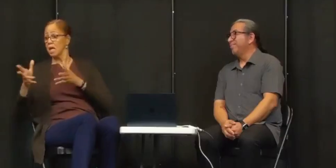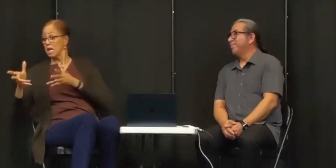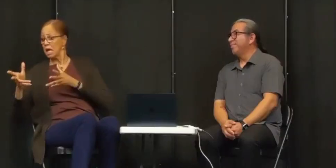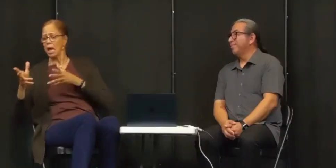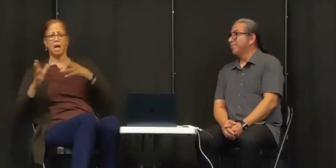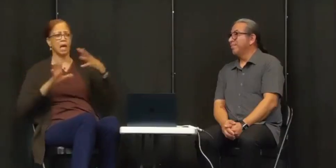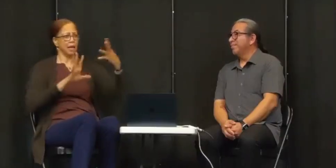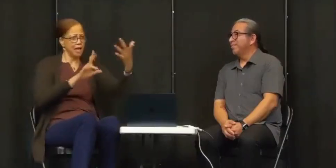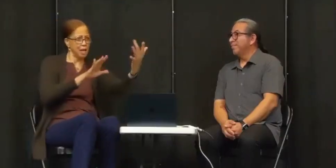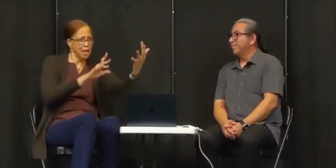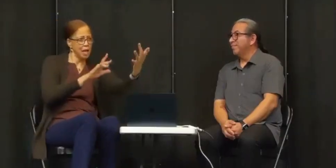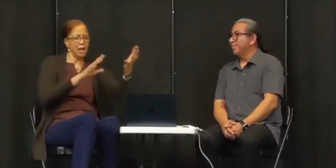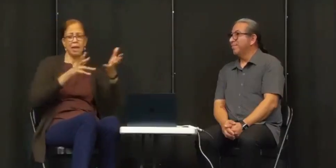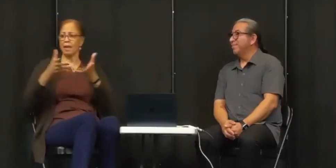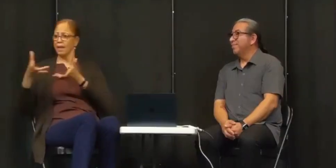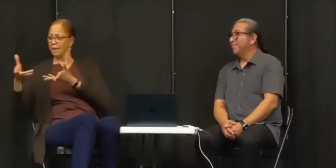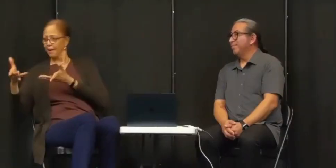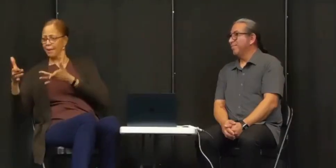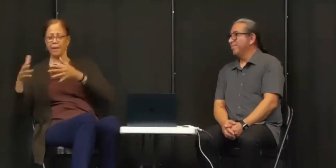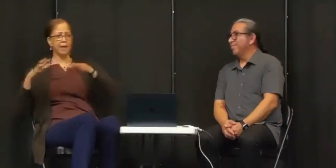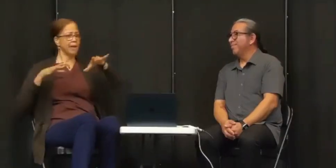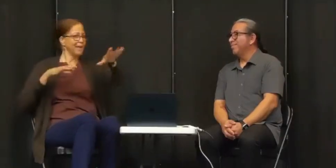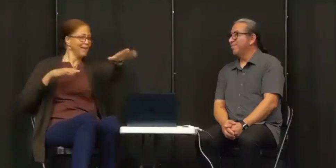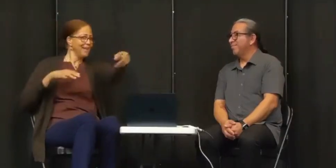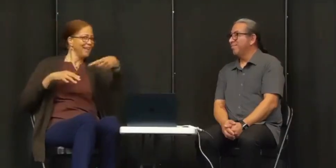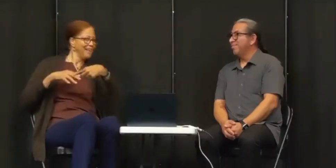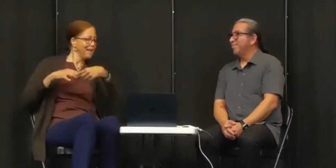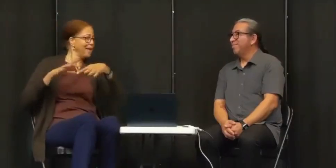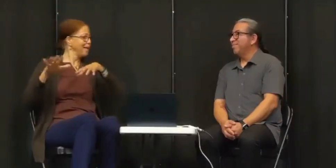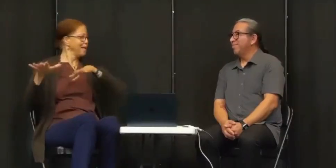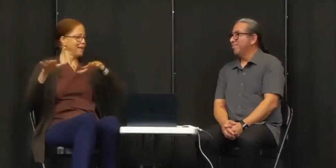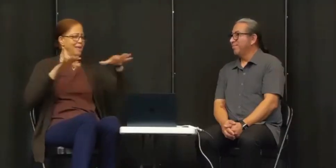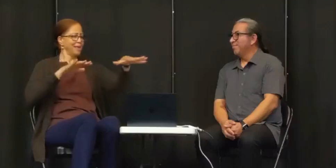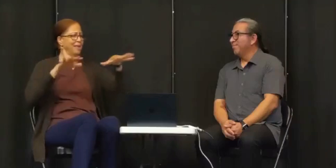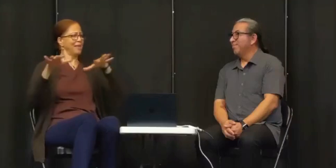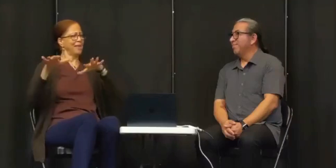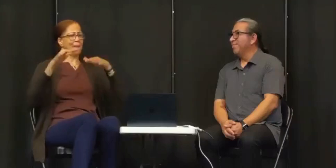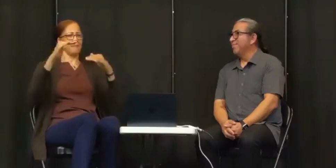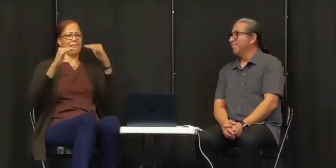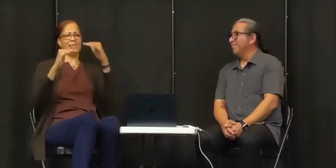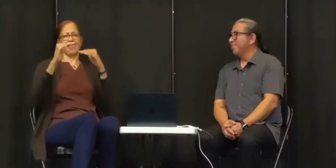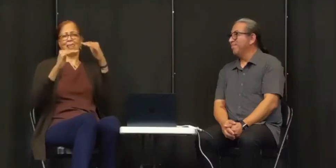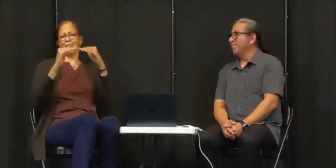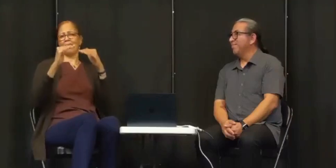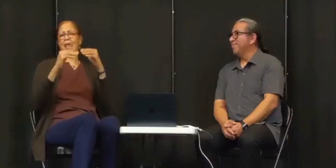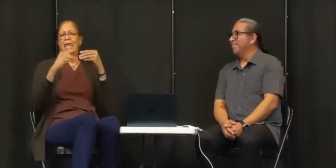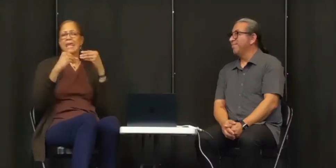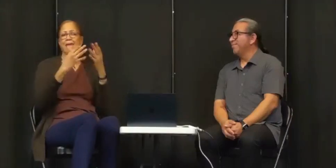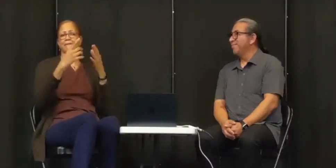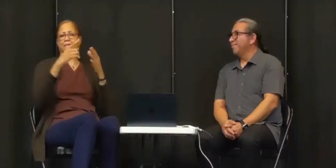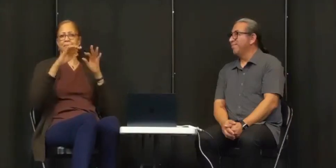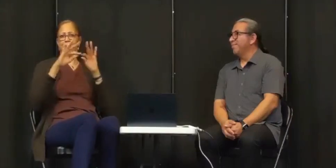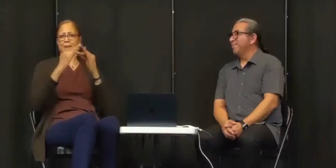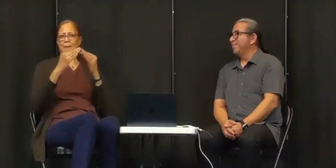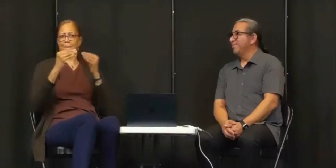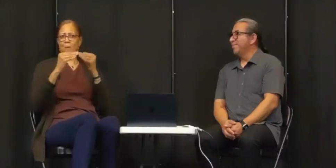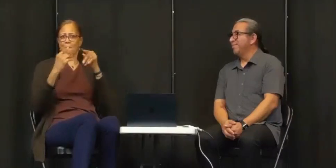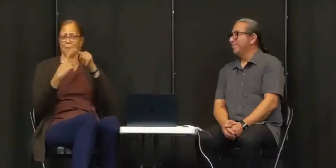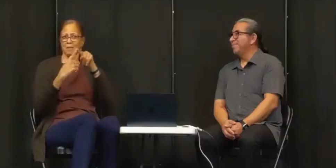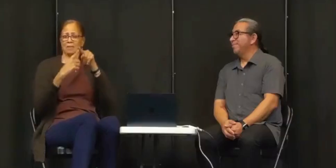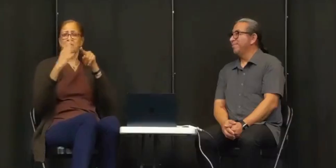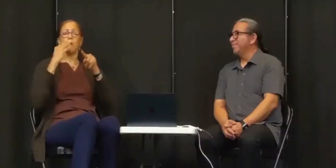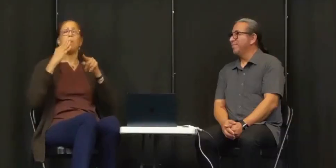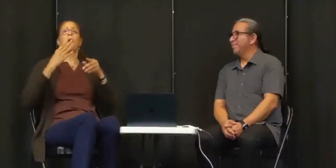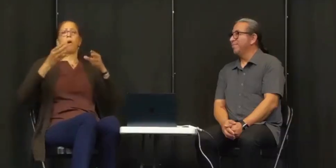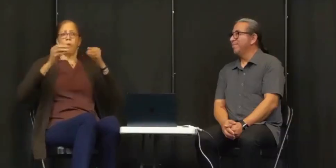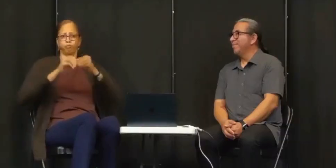won't appreciate that much. Try to be polite, try to engage with everyone, as well as the deaf friend, try to include the deaf friend who you brought, and sort of